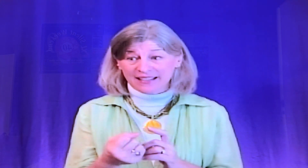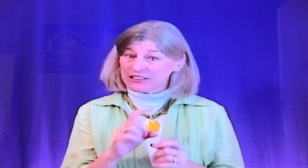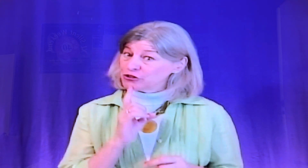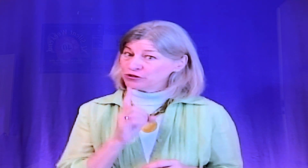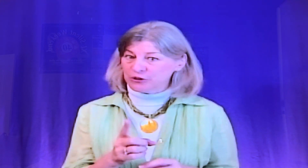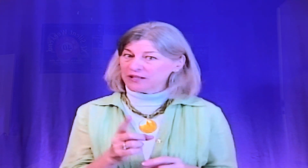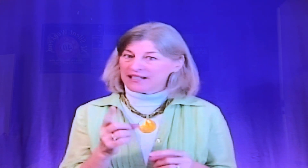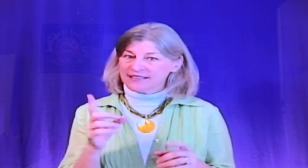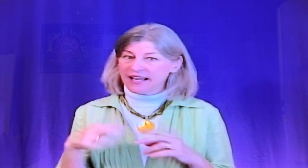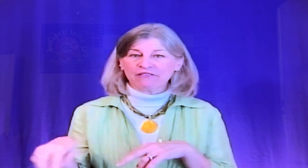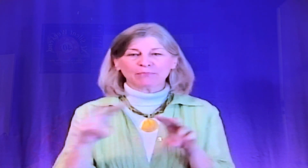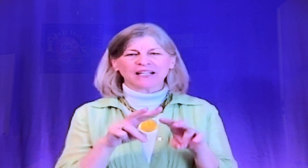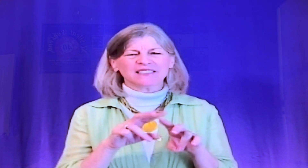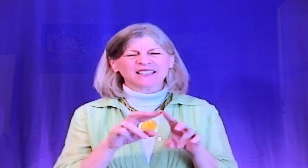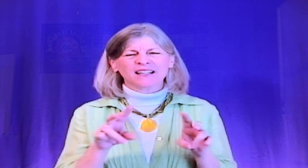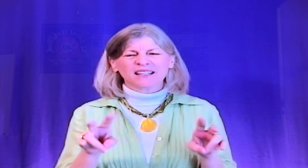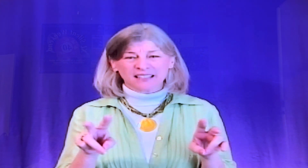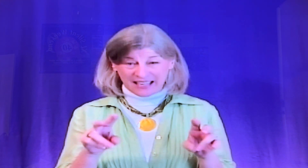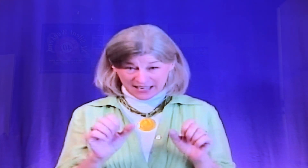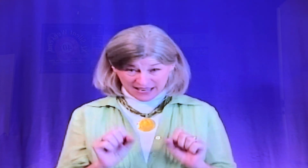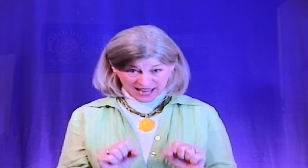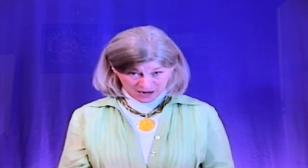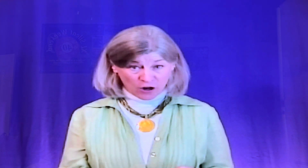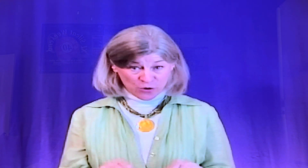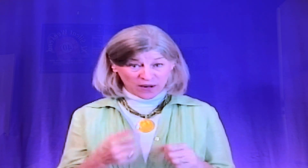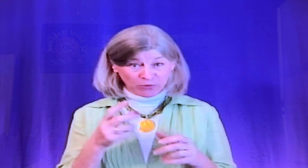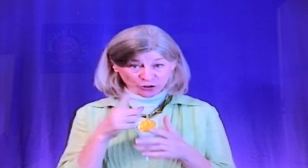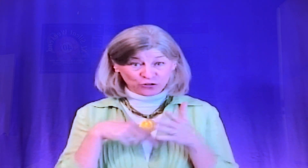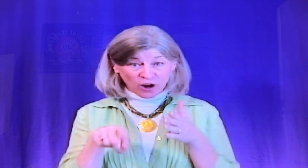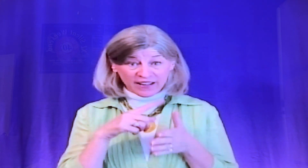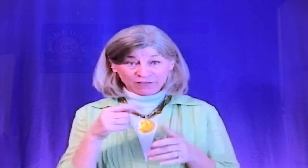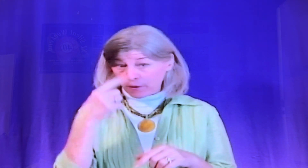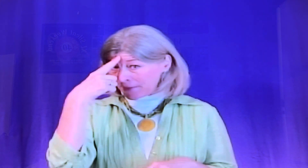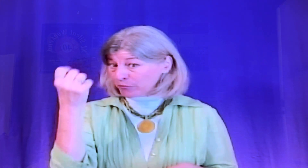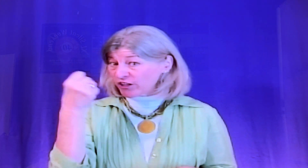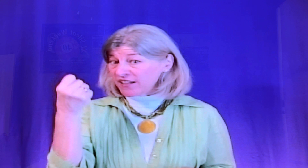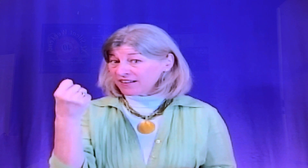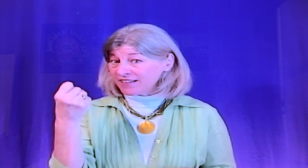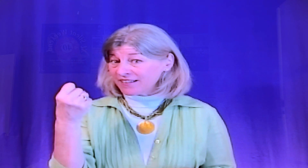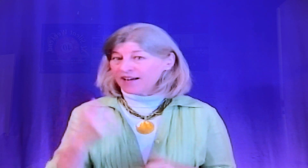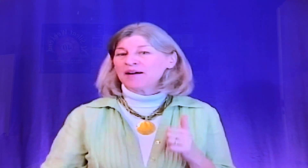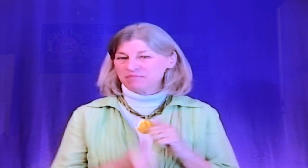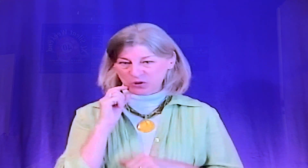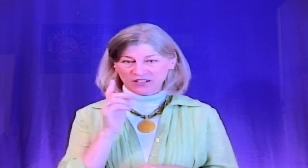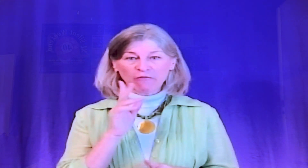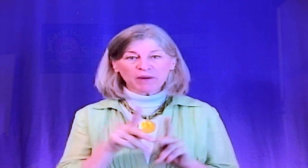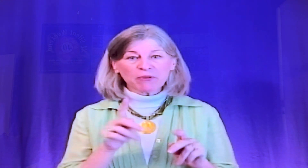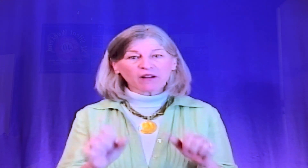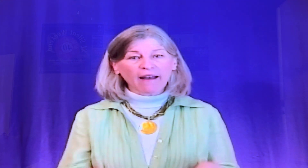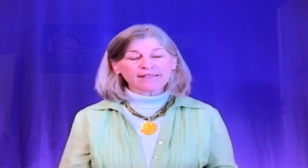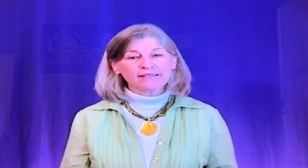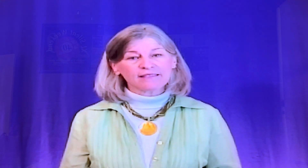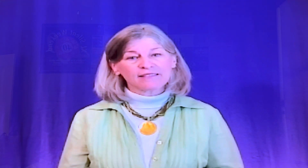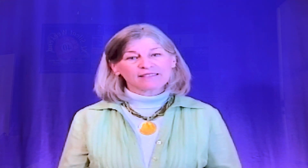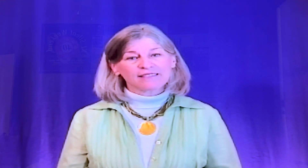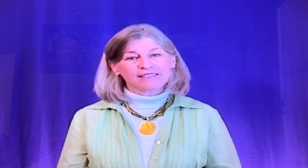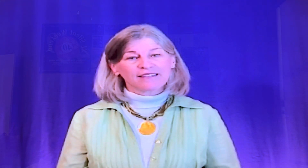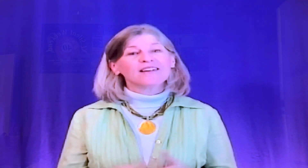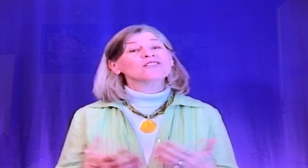it's true that it's every place. Are you able to draw it from memory? Most deaf people can. So